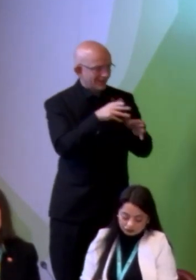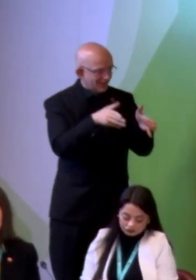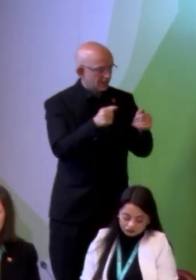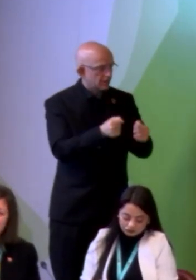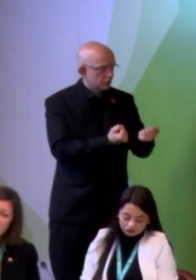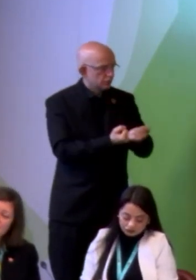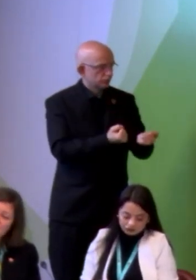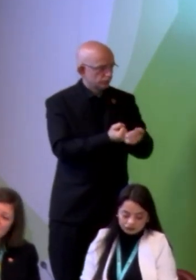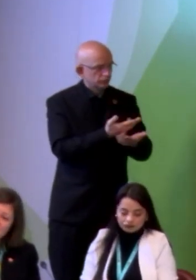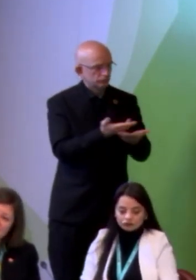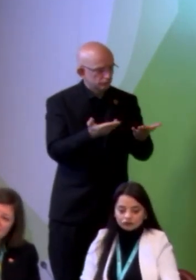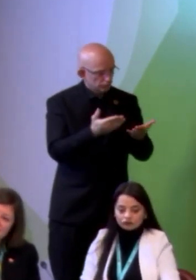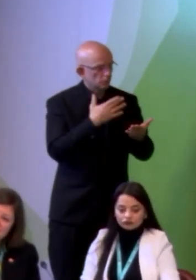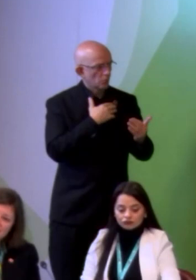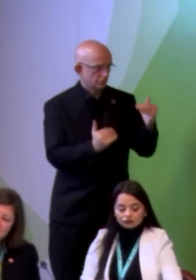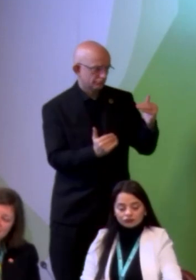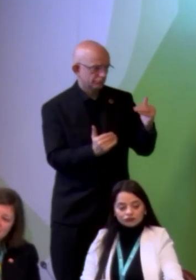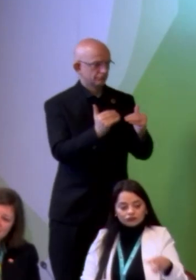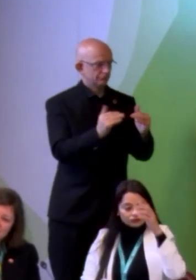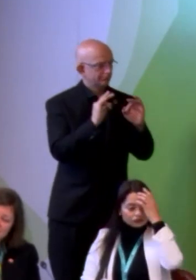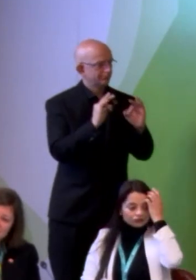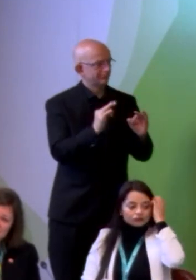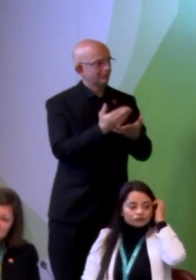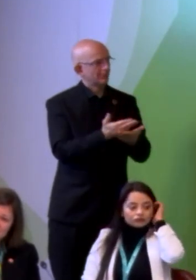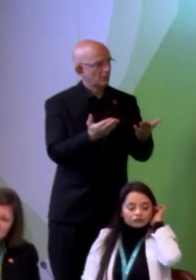and meaningful inclusion of persons with disabilities.